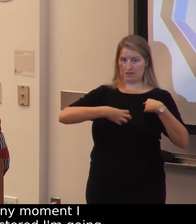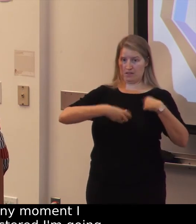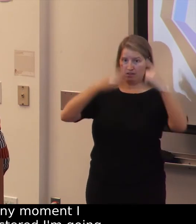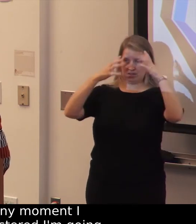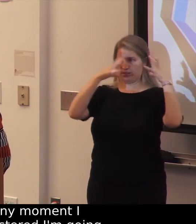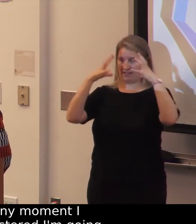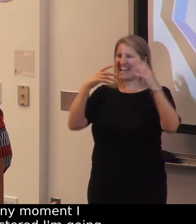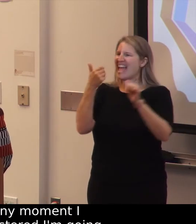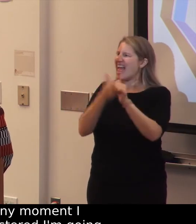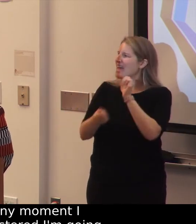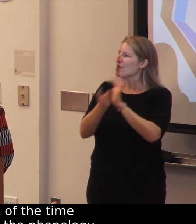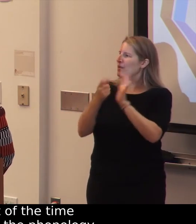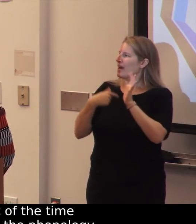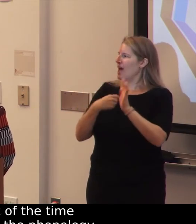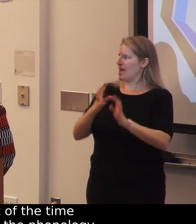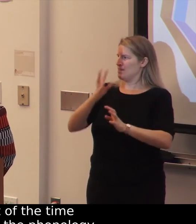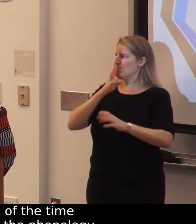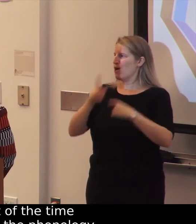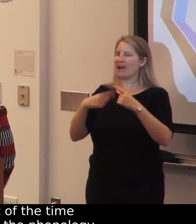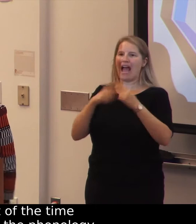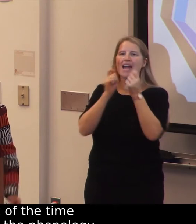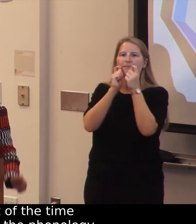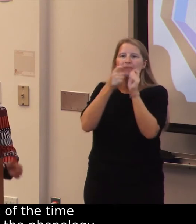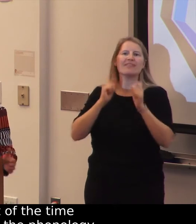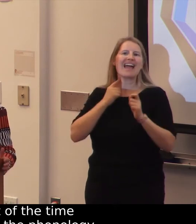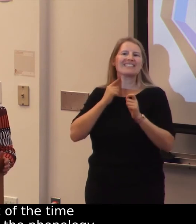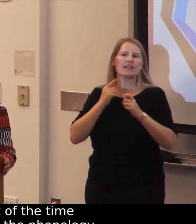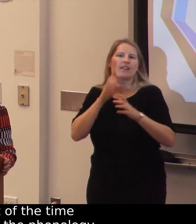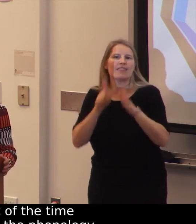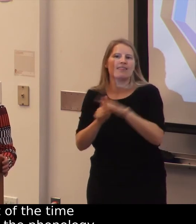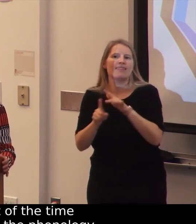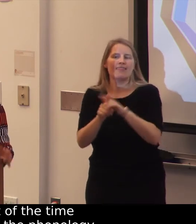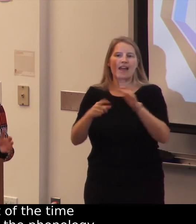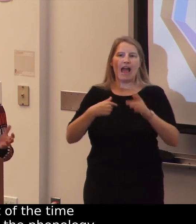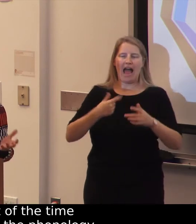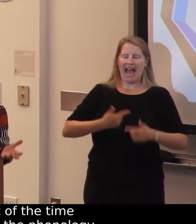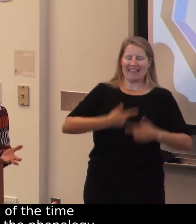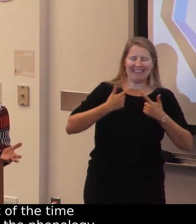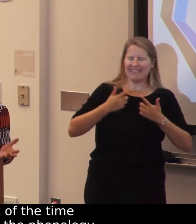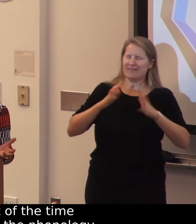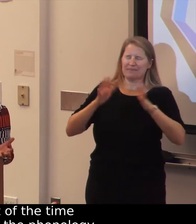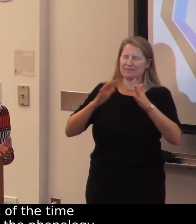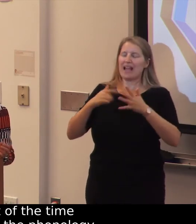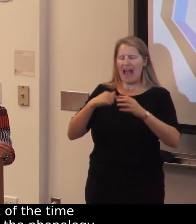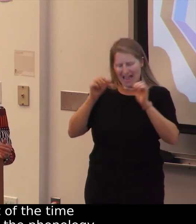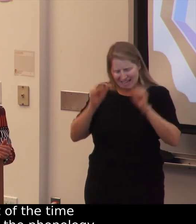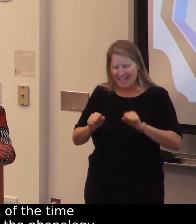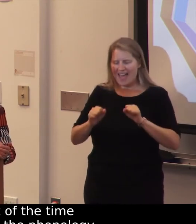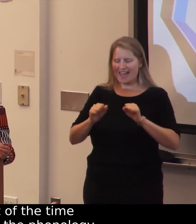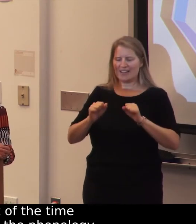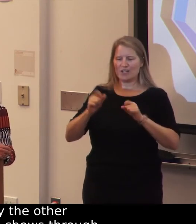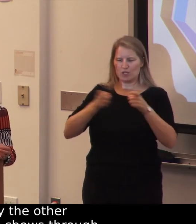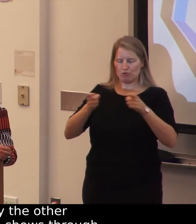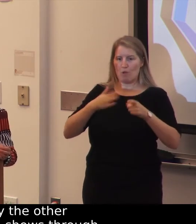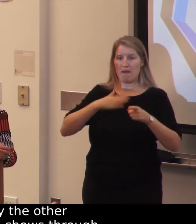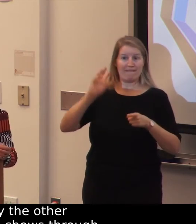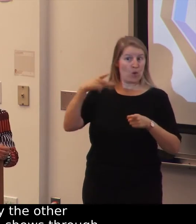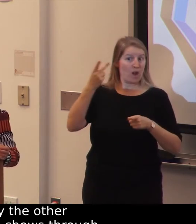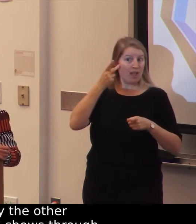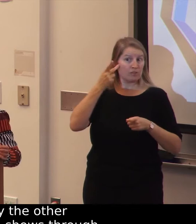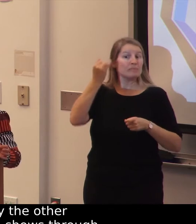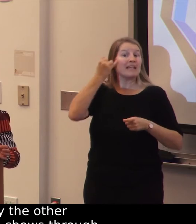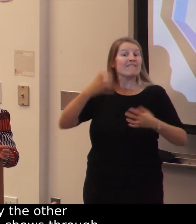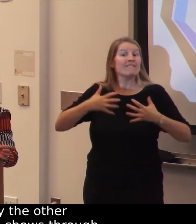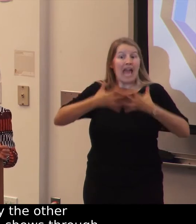bit flustered, I'm going to talk about weakly and I leave, and I really want to say I live, and most of the time I can control the phonology, but if I'm excited or I'm